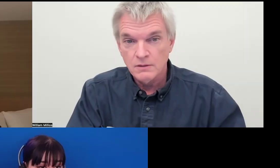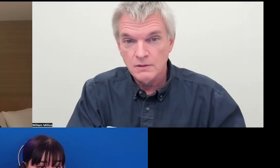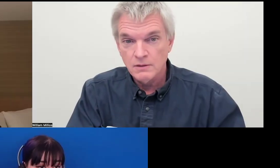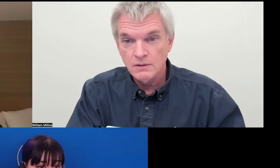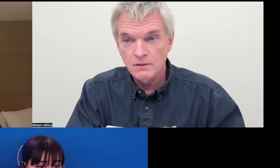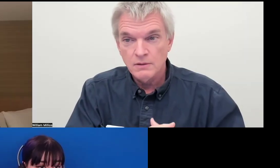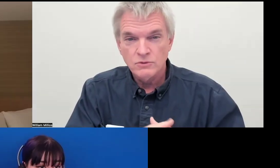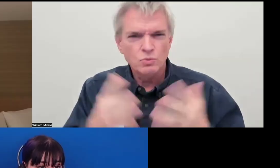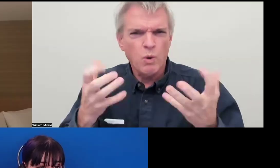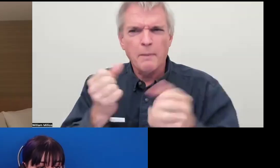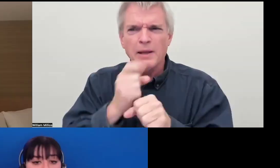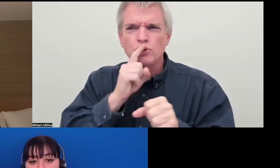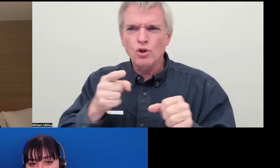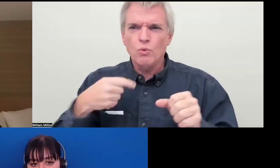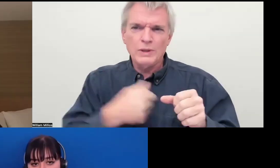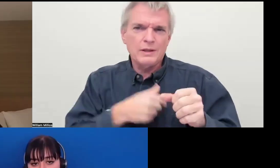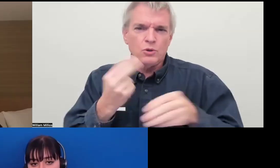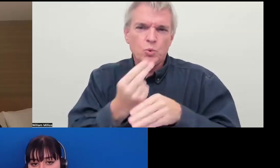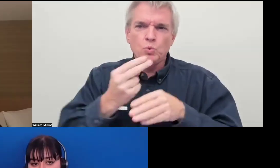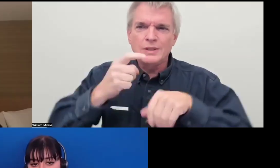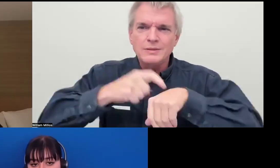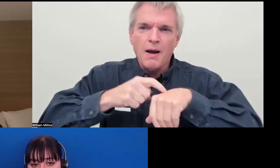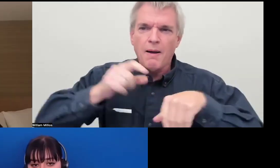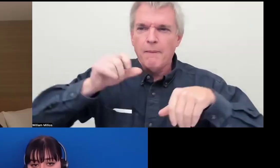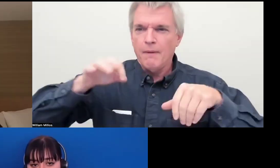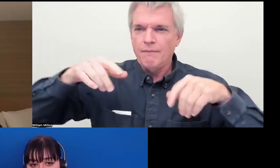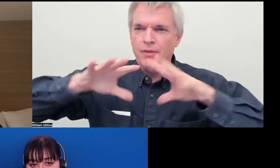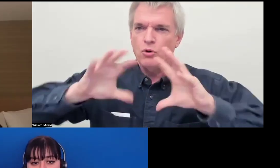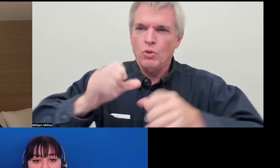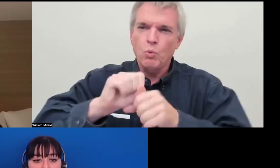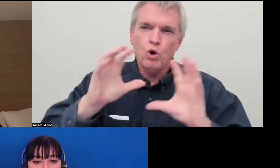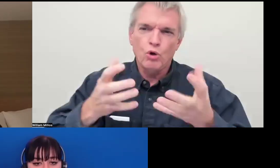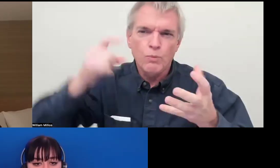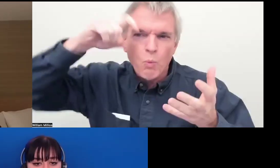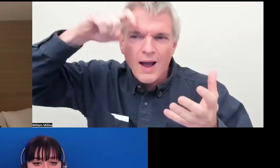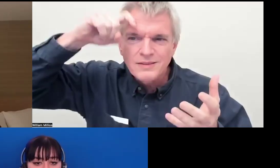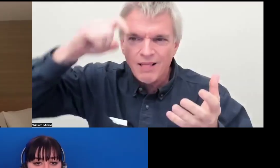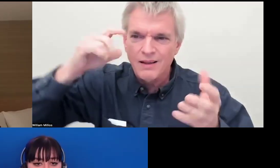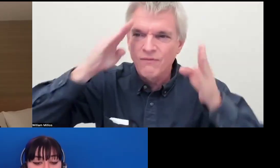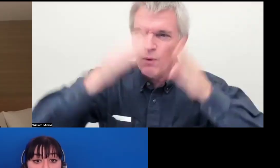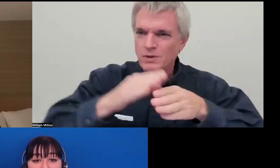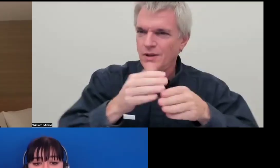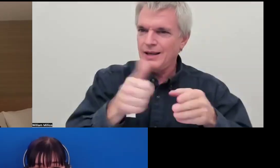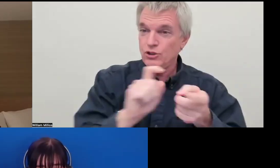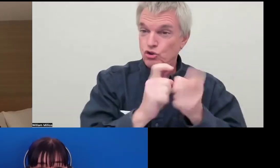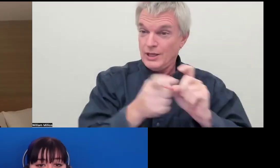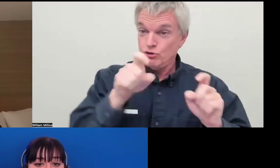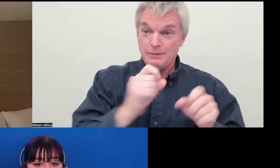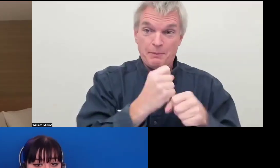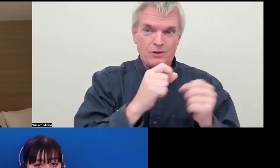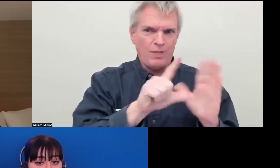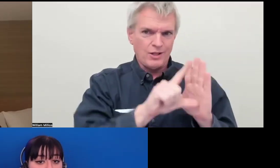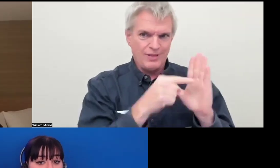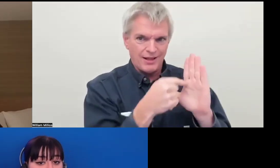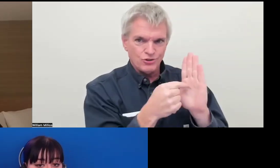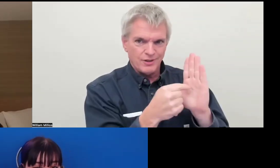right? Yes. I just wanted to make sure we use our time for the work group wisely and we